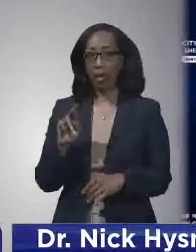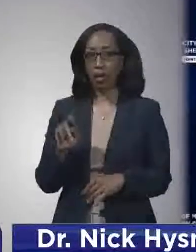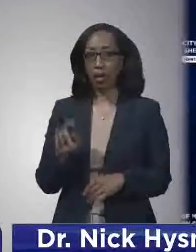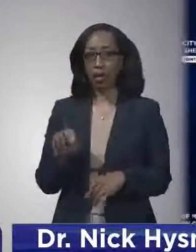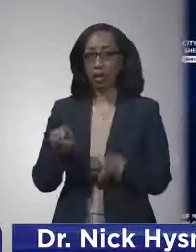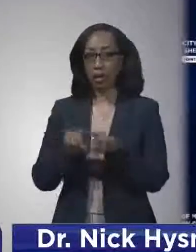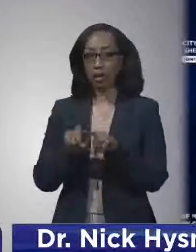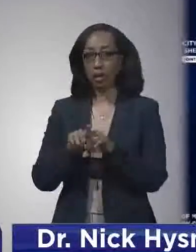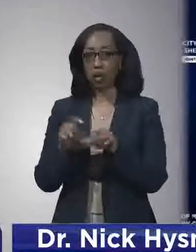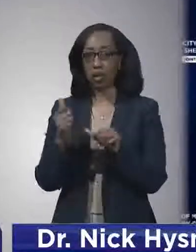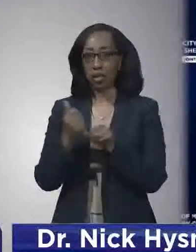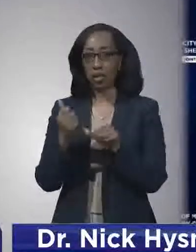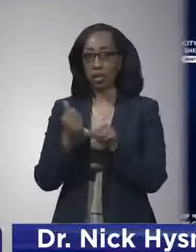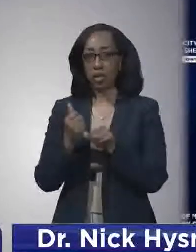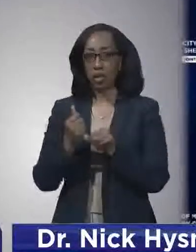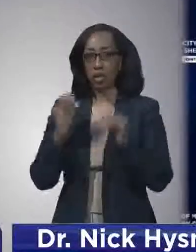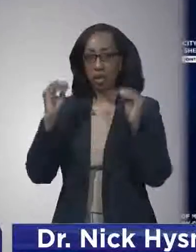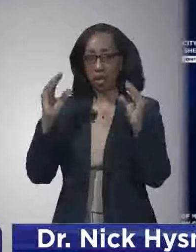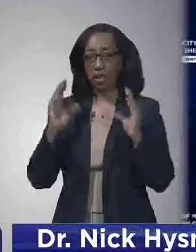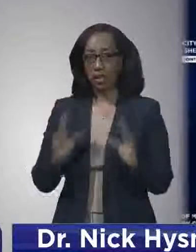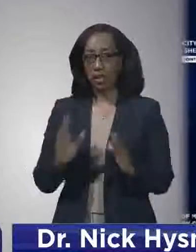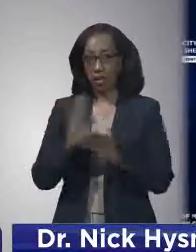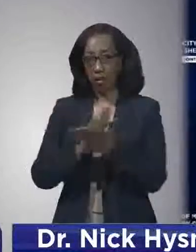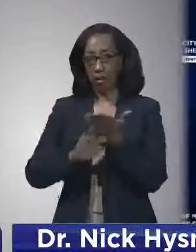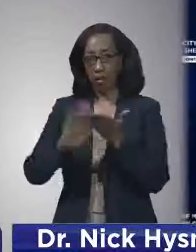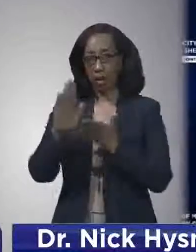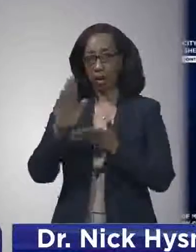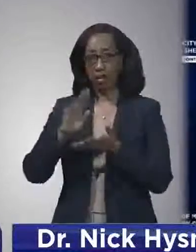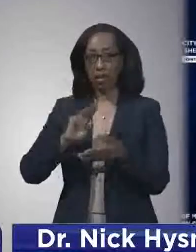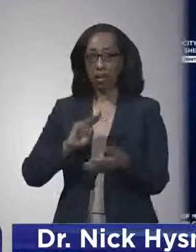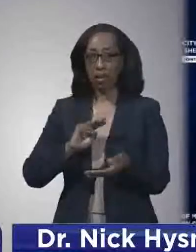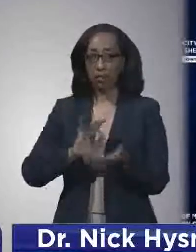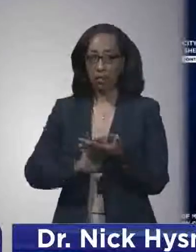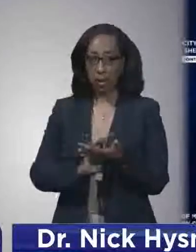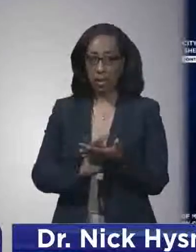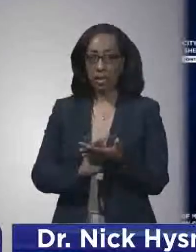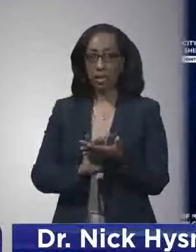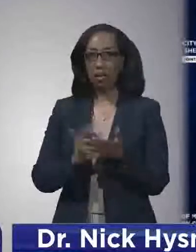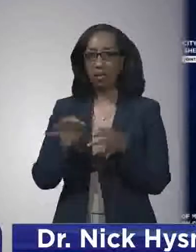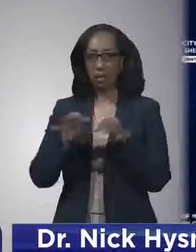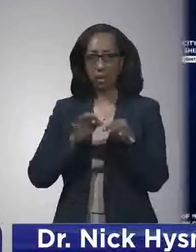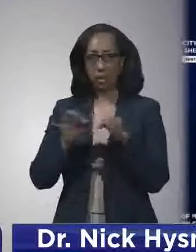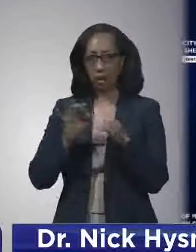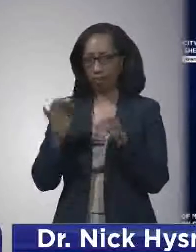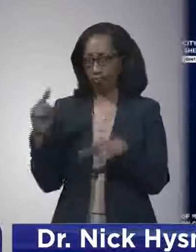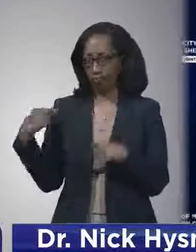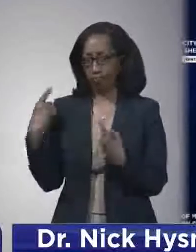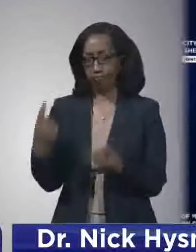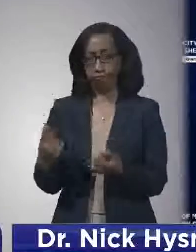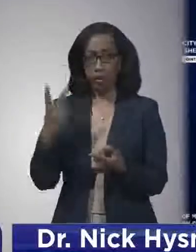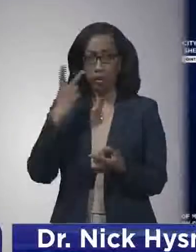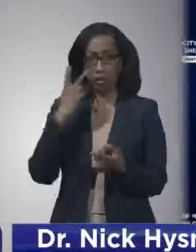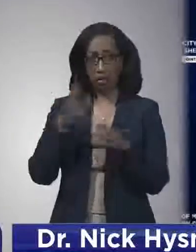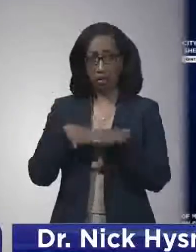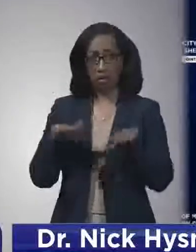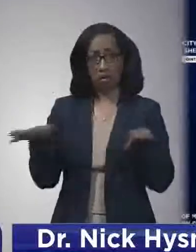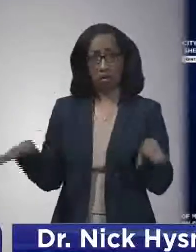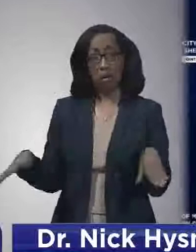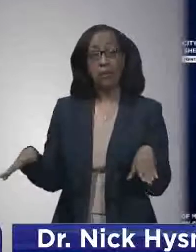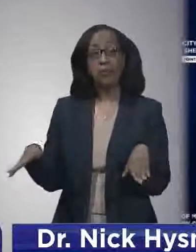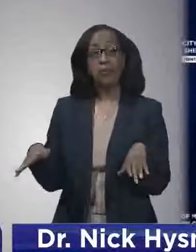the University of Tennessee College of Medicine. Just to give a little bit of an update of what we've seen over the last week in the pediatric side, I think